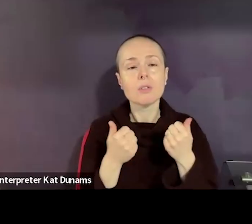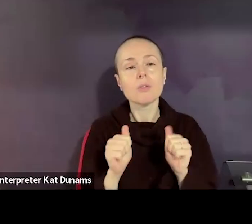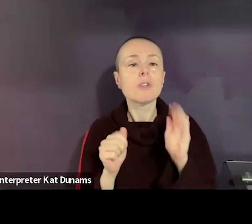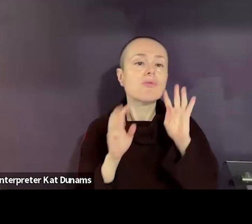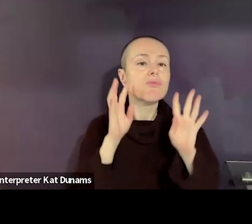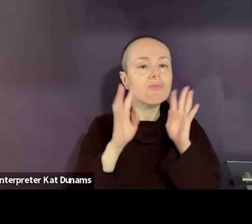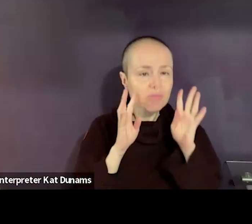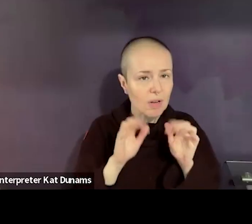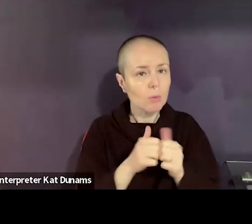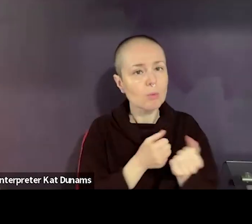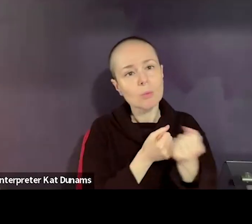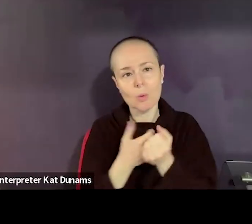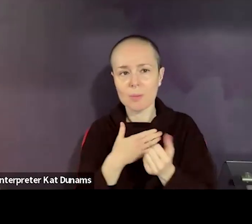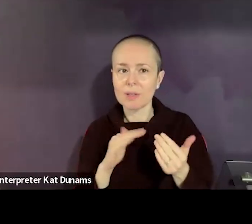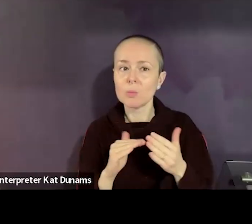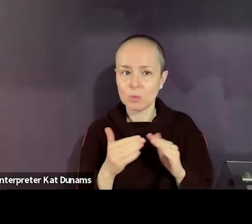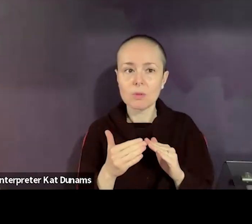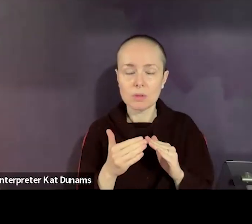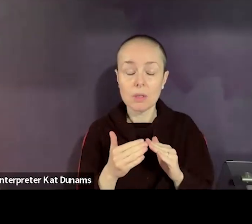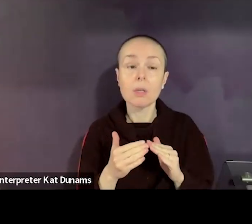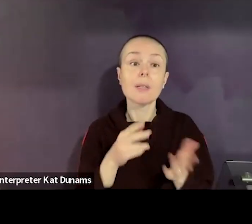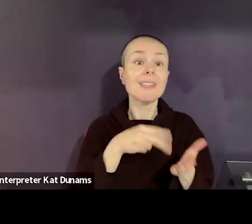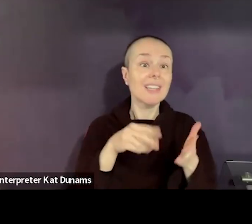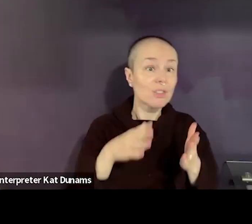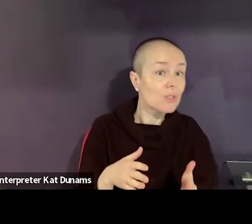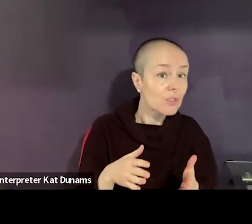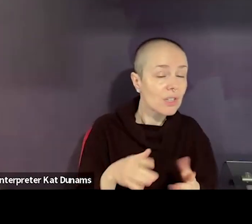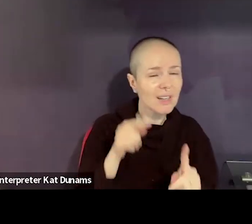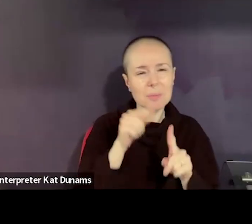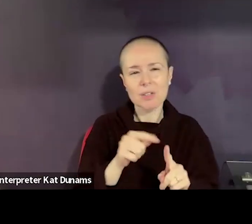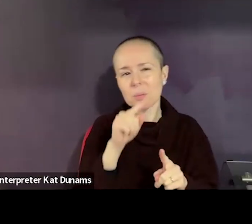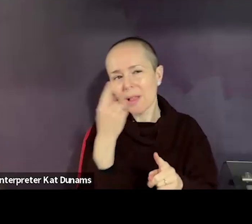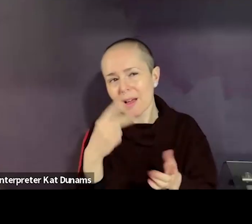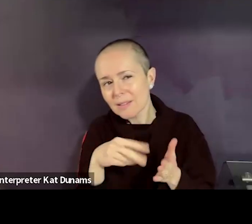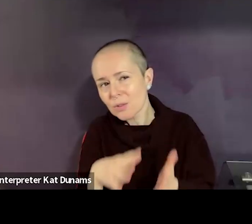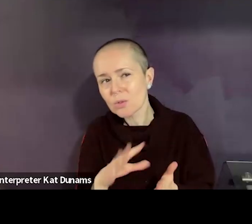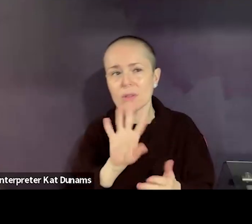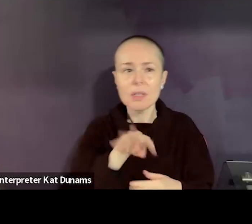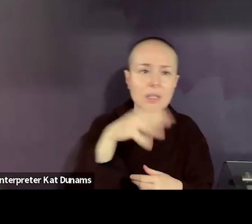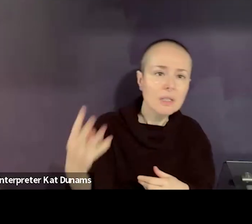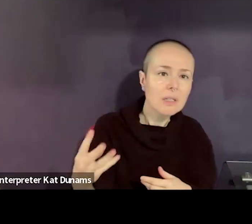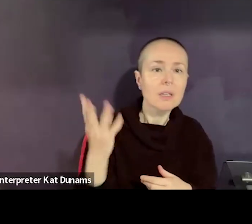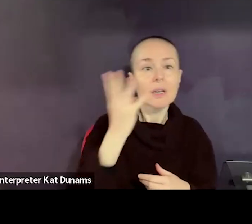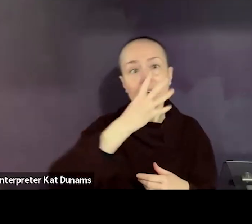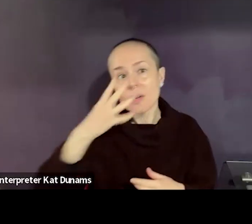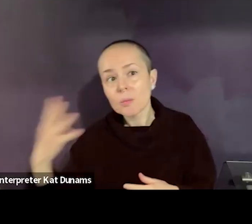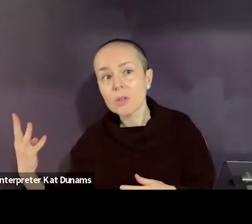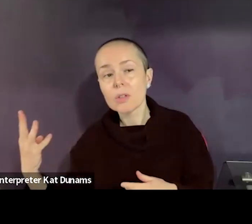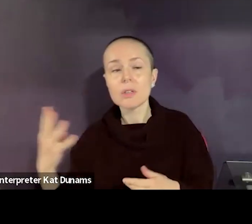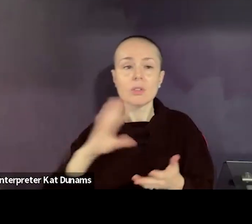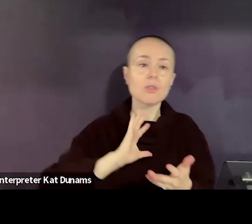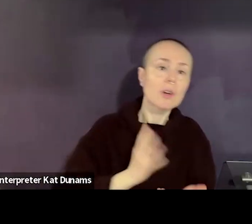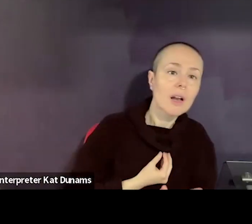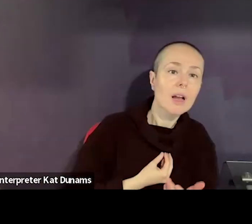community. Because dancers, especially Black dancers, immigrant dancers, queer dancers, trans dancers, fat